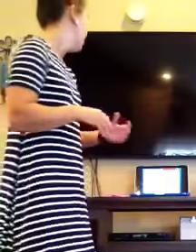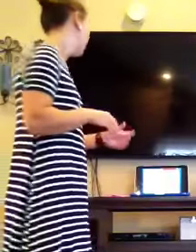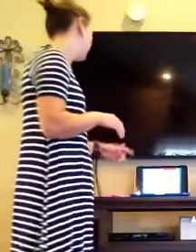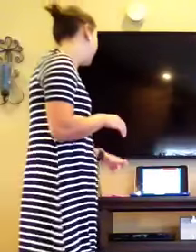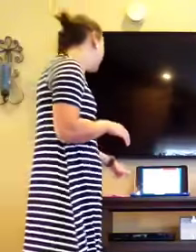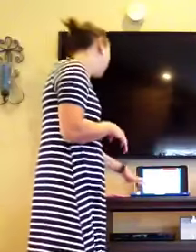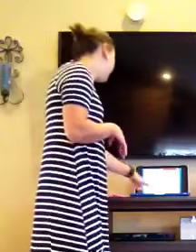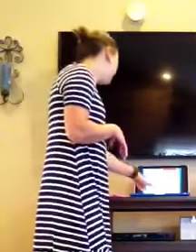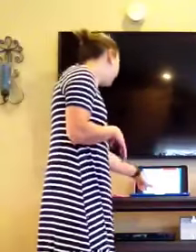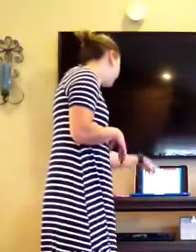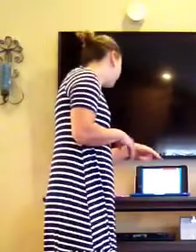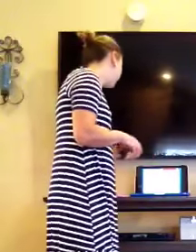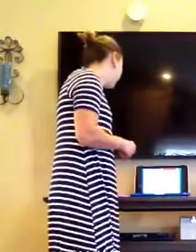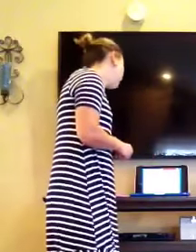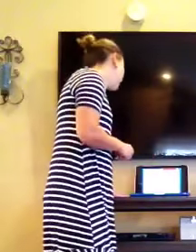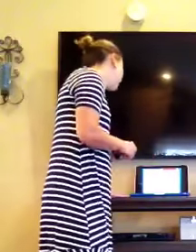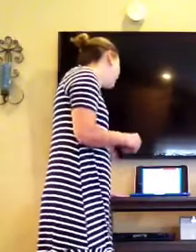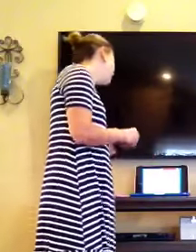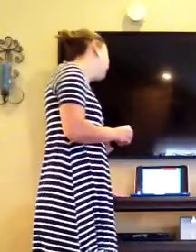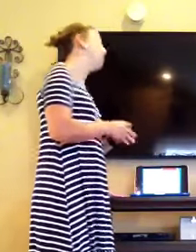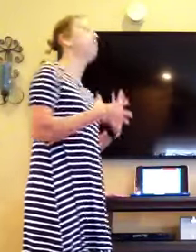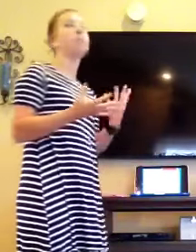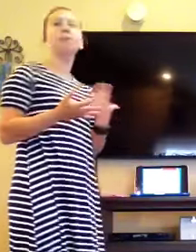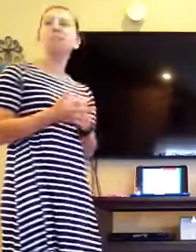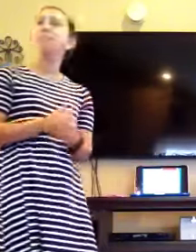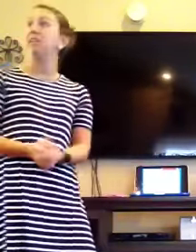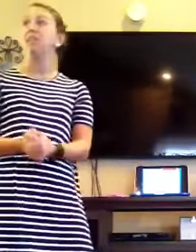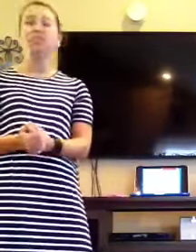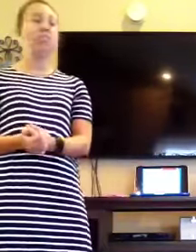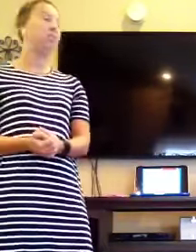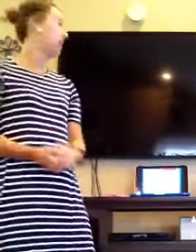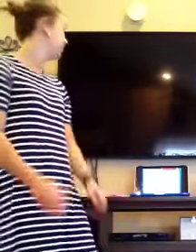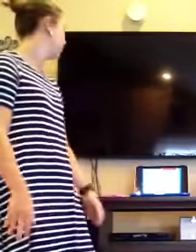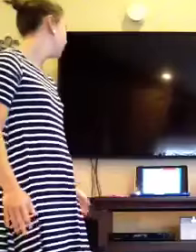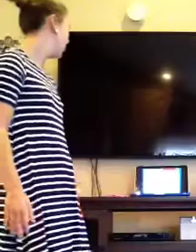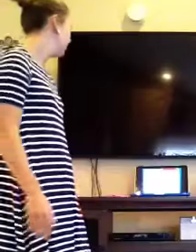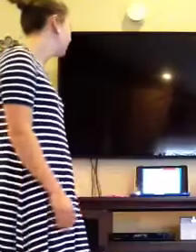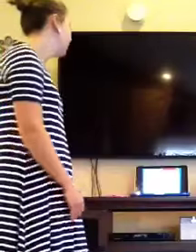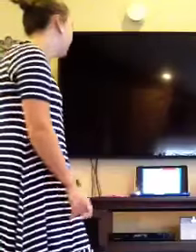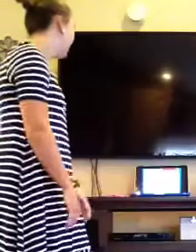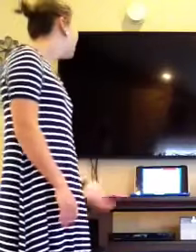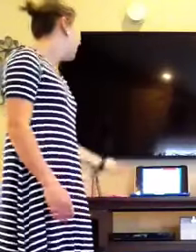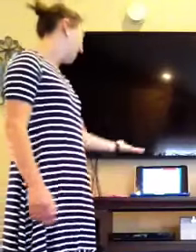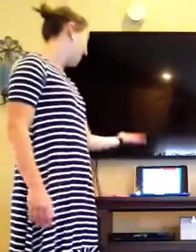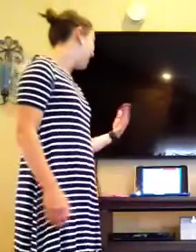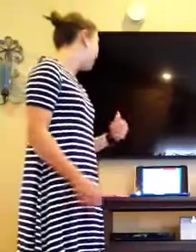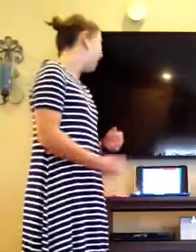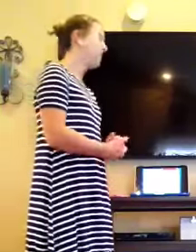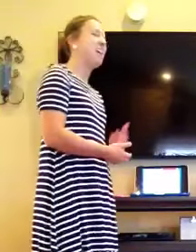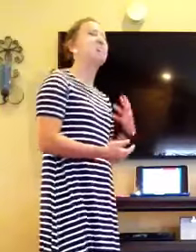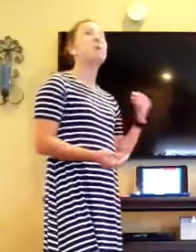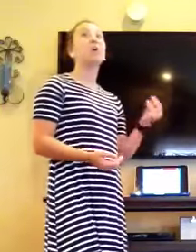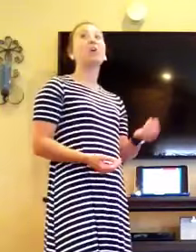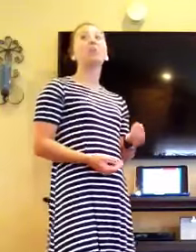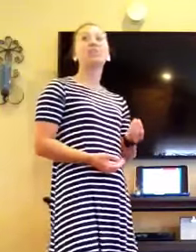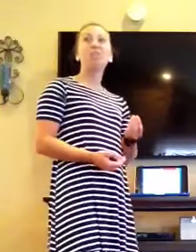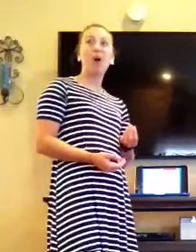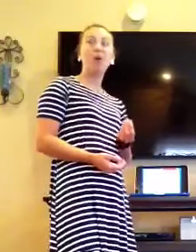in just a little bit. So let's just talk about some benefits of classroom jobs. Again, my saying, work